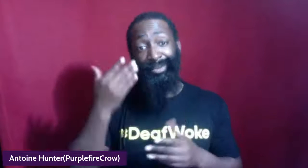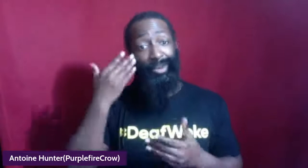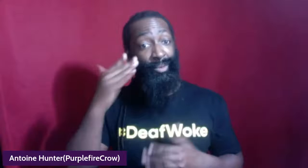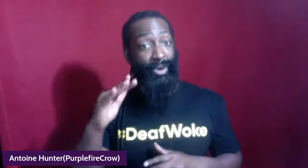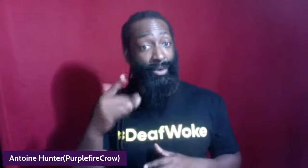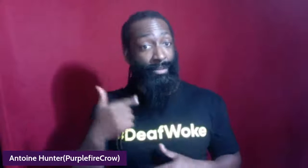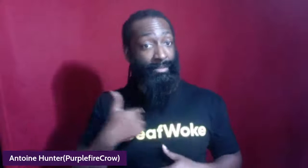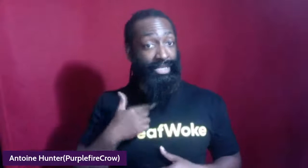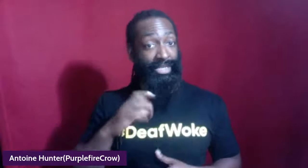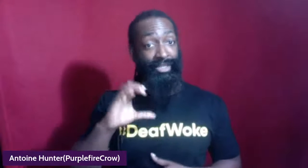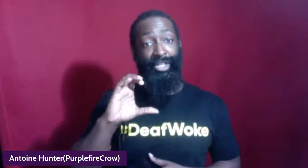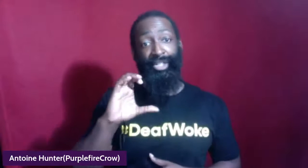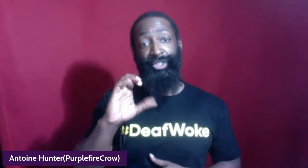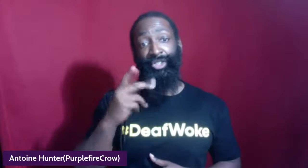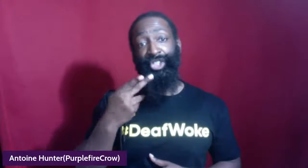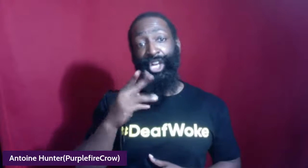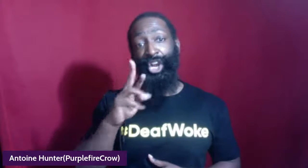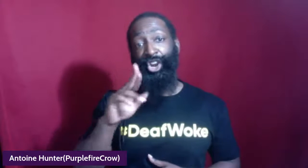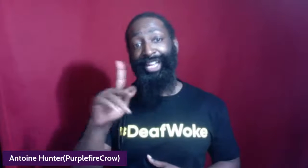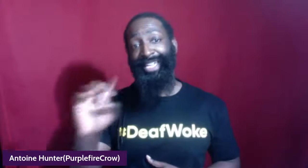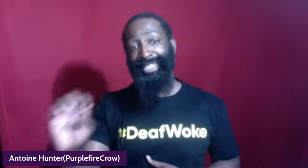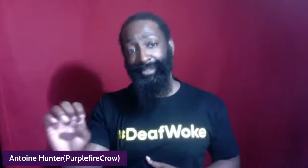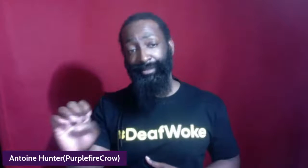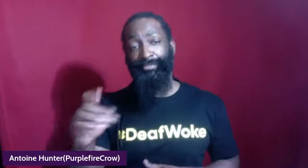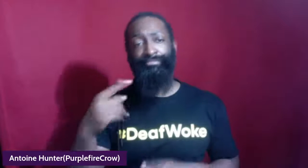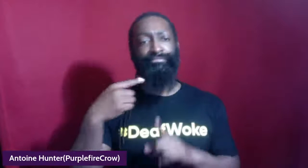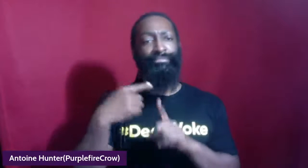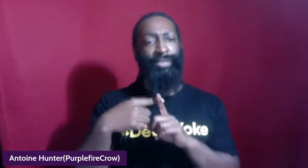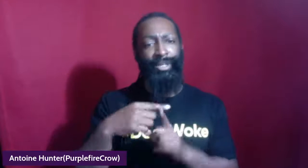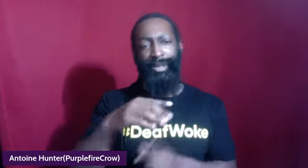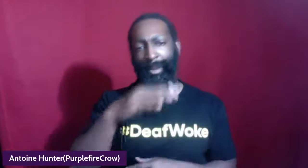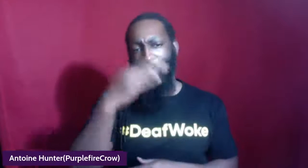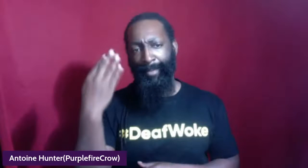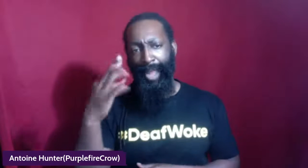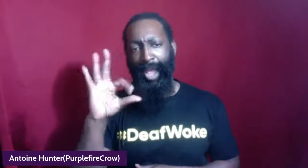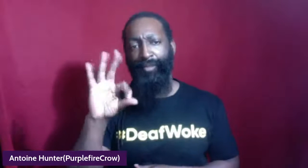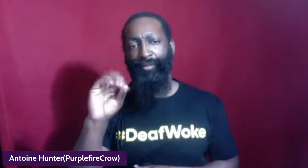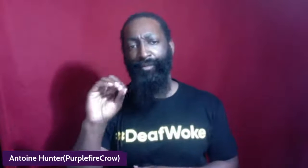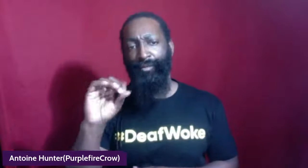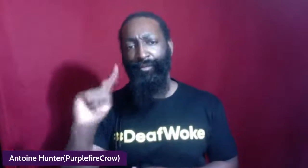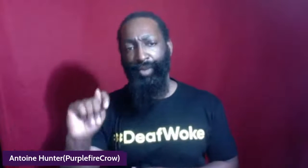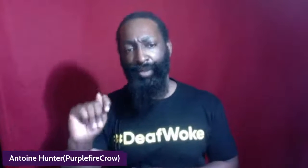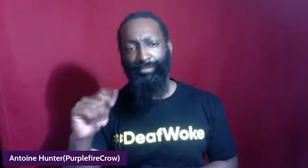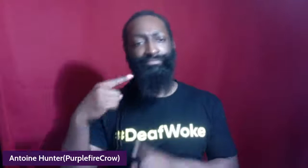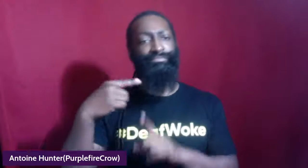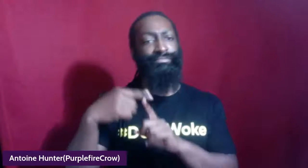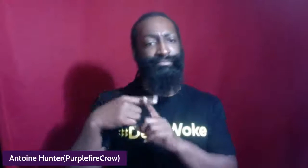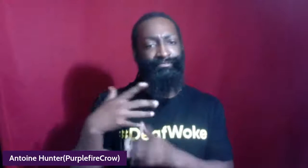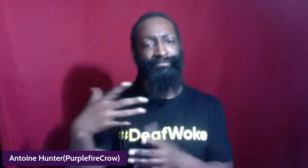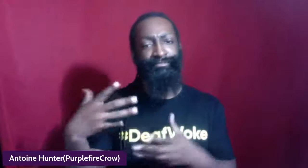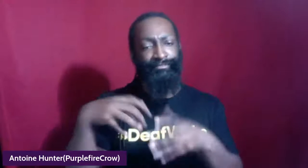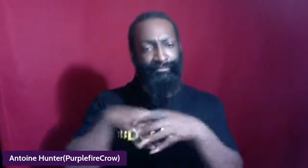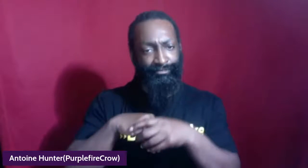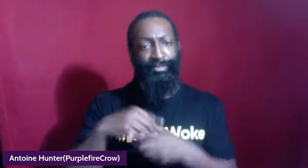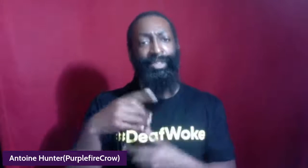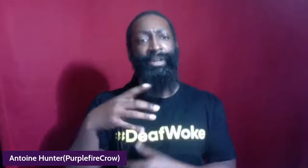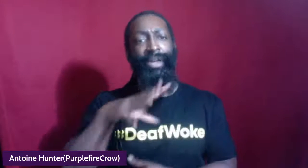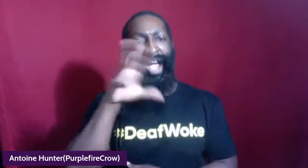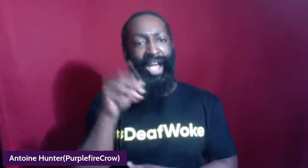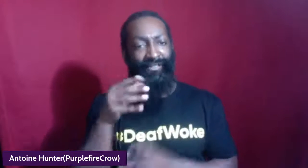I want to make sure I recognize them. A lot of people don't know that I'm Cherokee, Blackfoot,